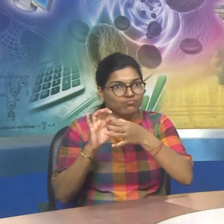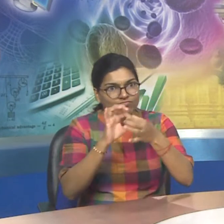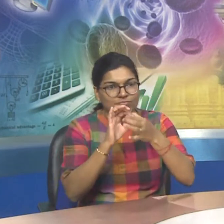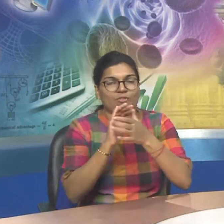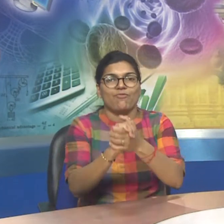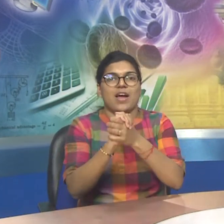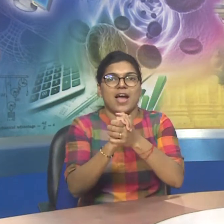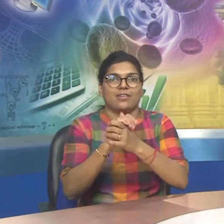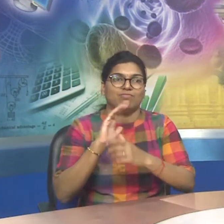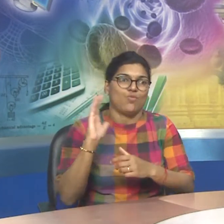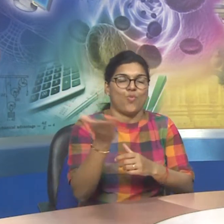child.